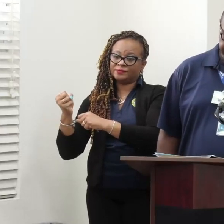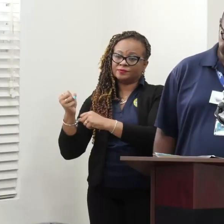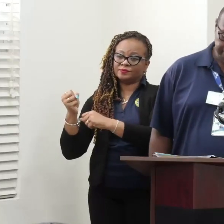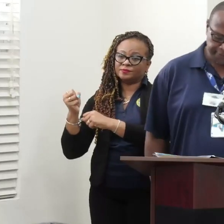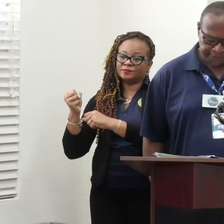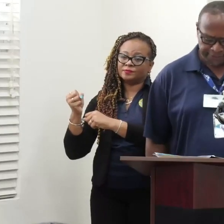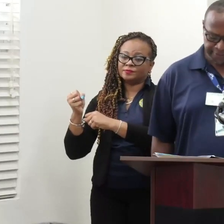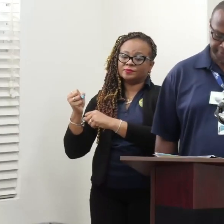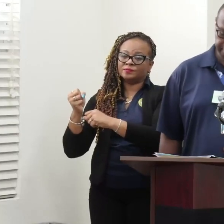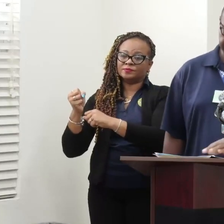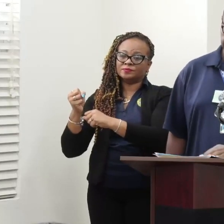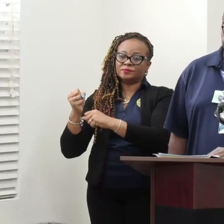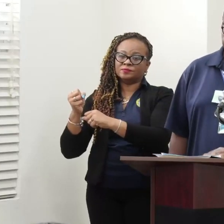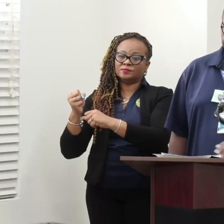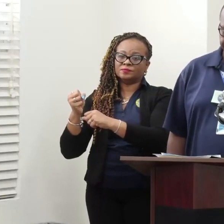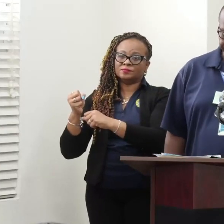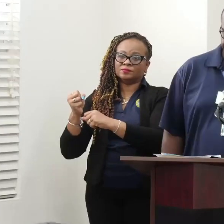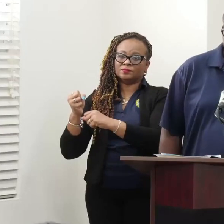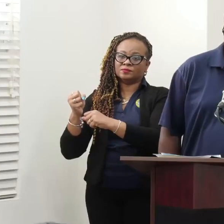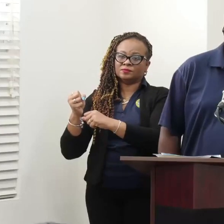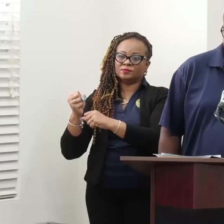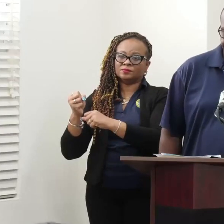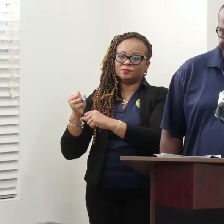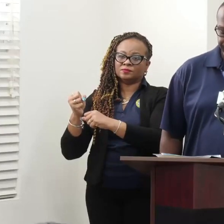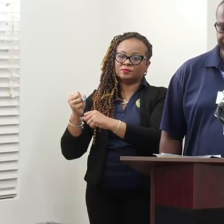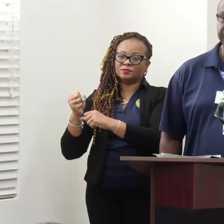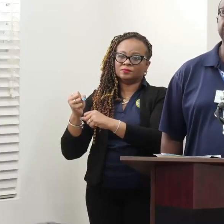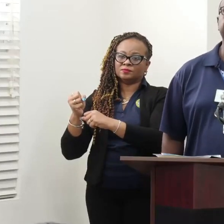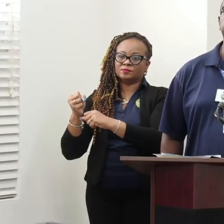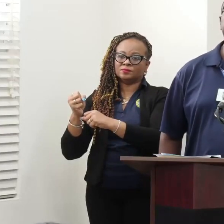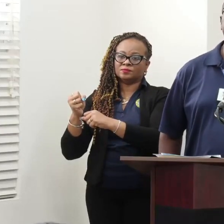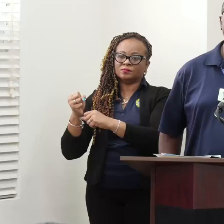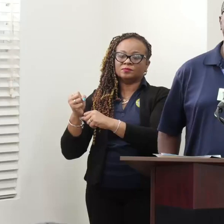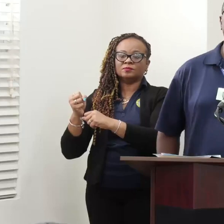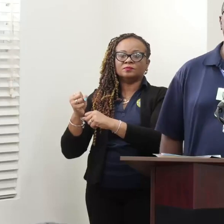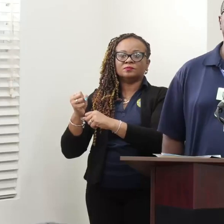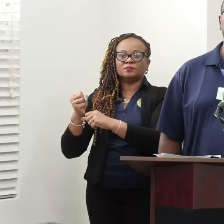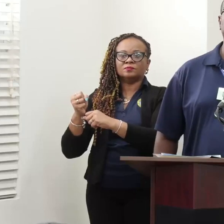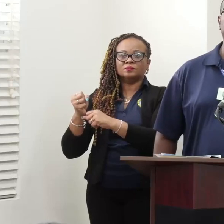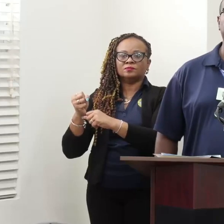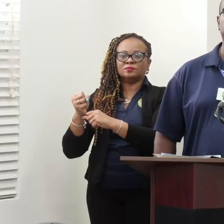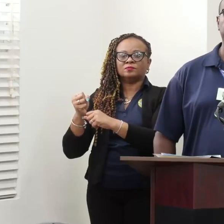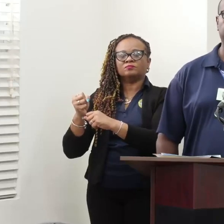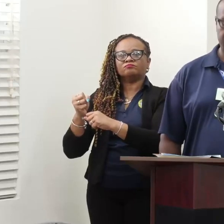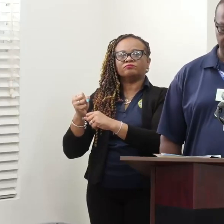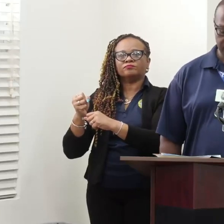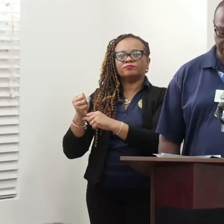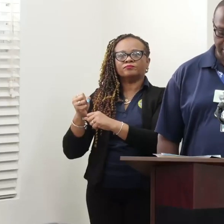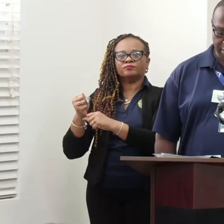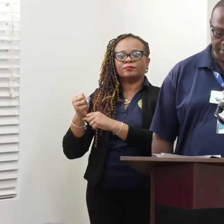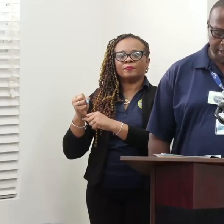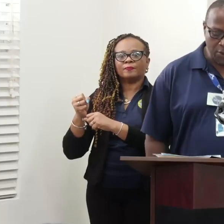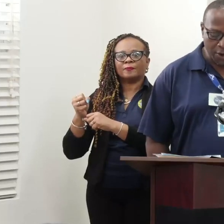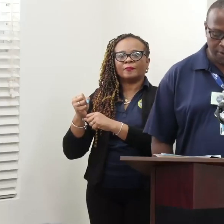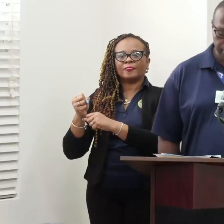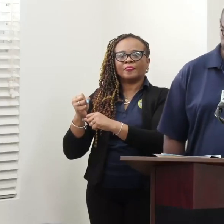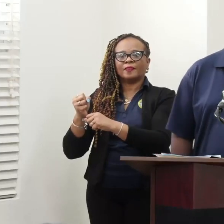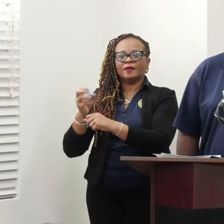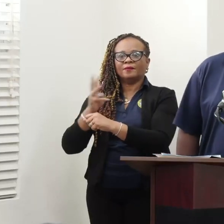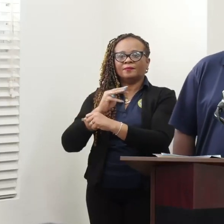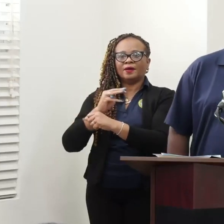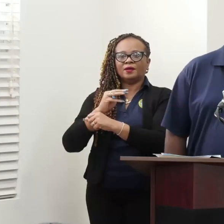Tout le monde qui a été dans East Coast là, il y a une énergie qui a venu dans Gloire.